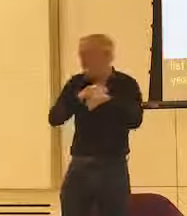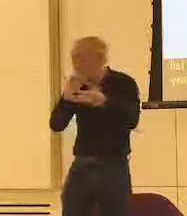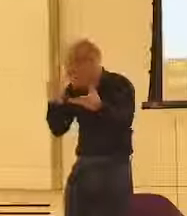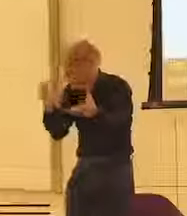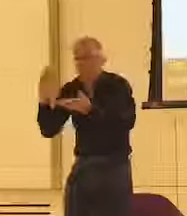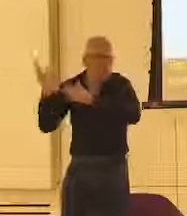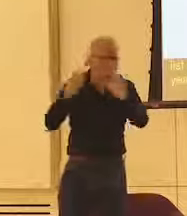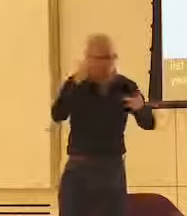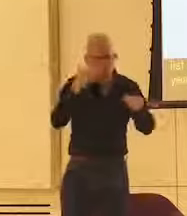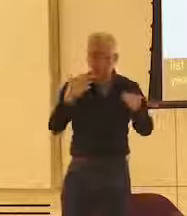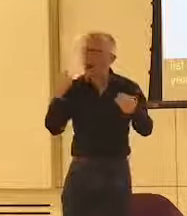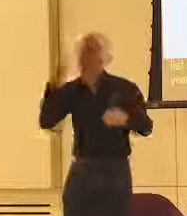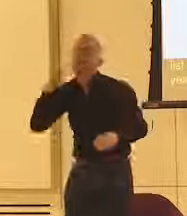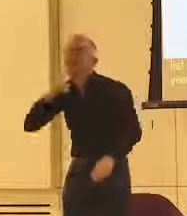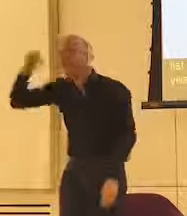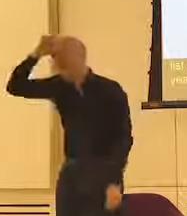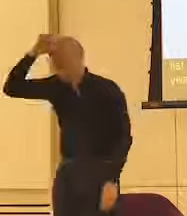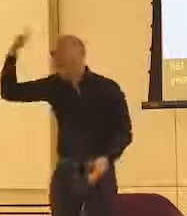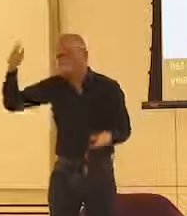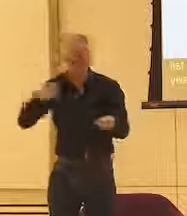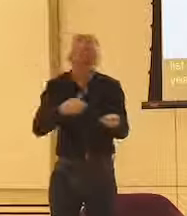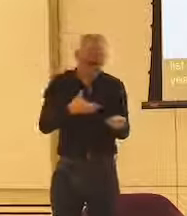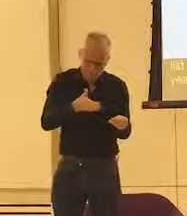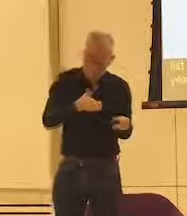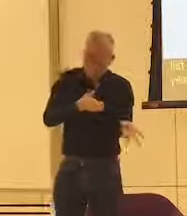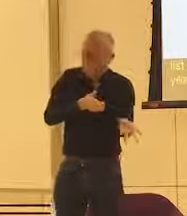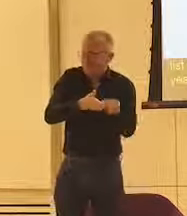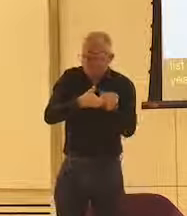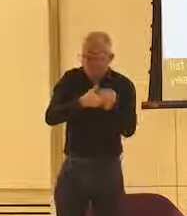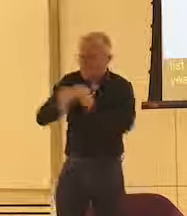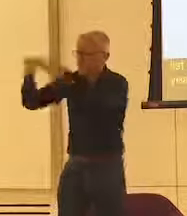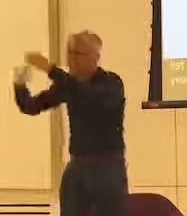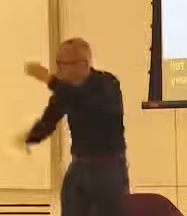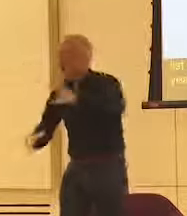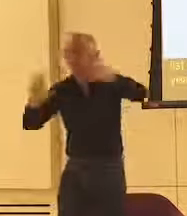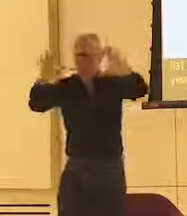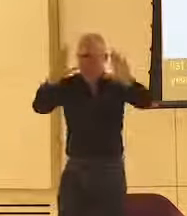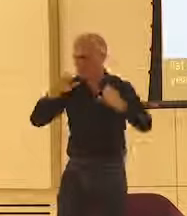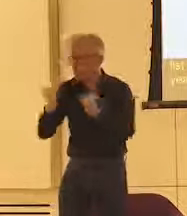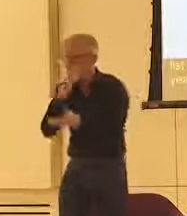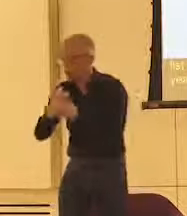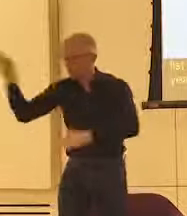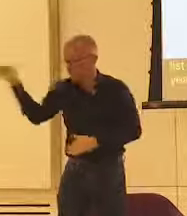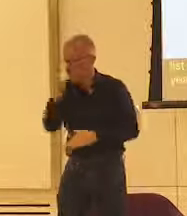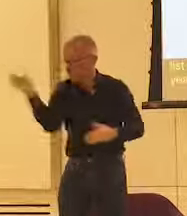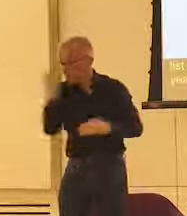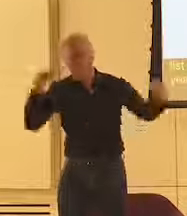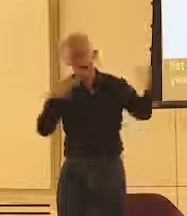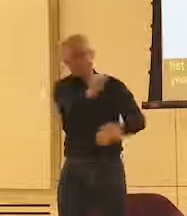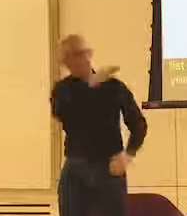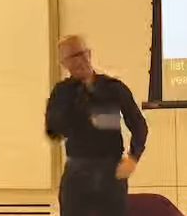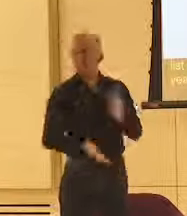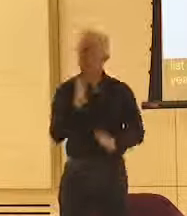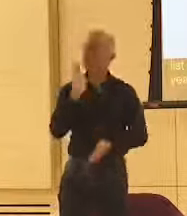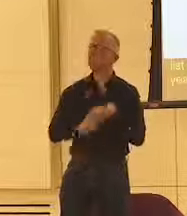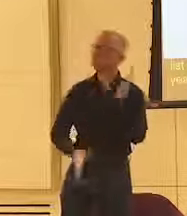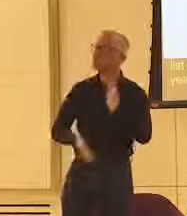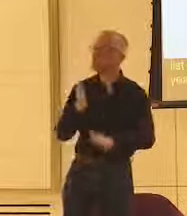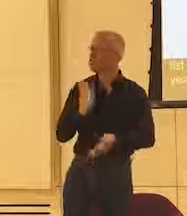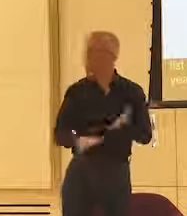I could have, you know, a special kind of card that would completely inform whether I need the police or